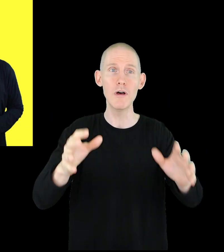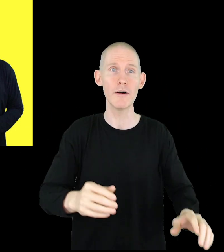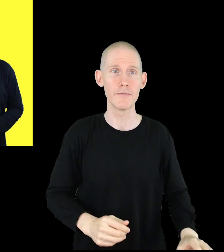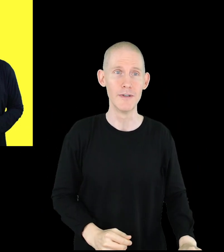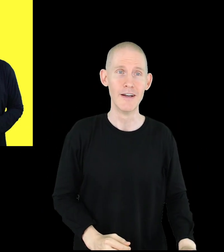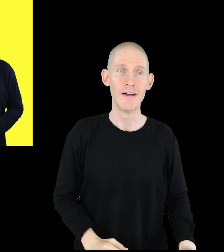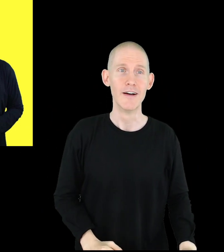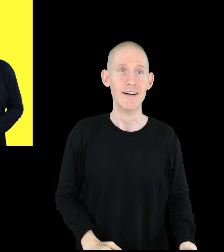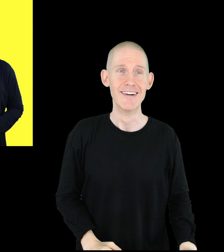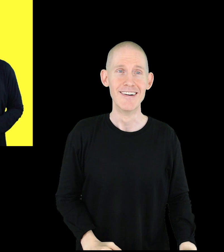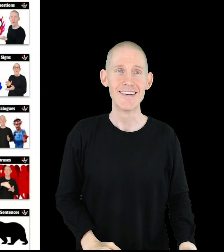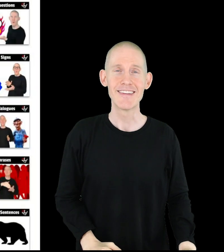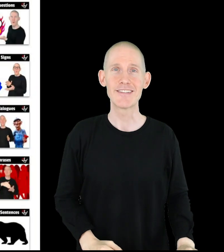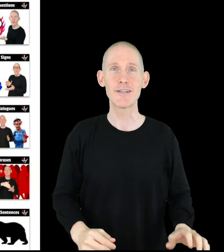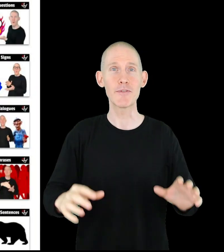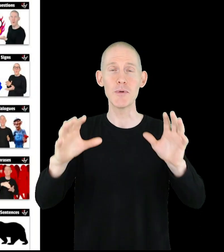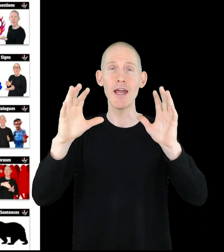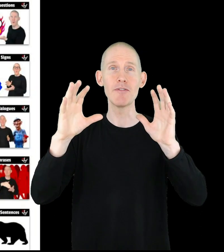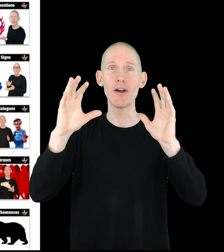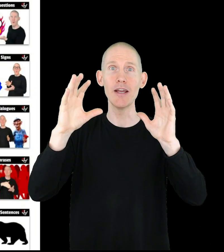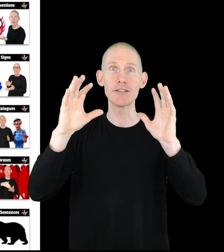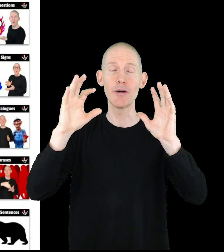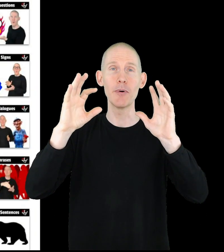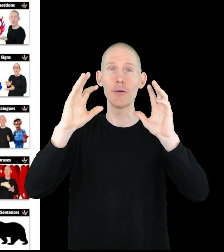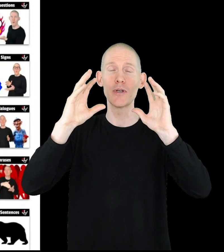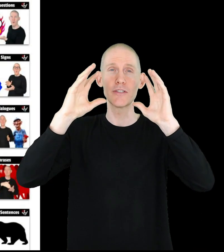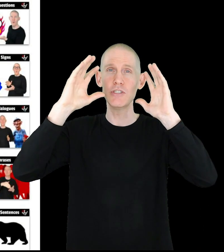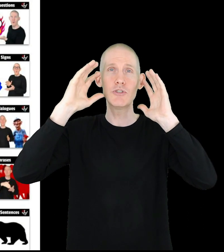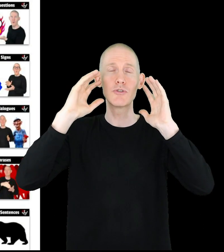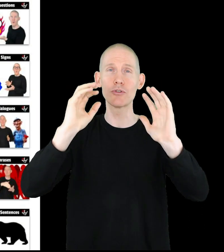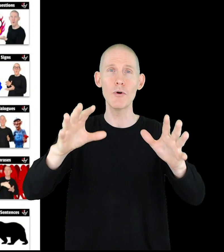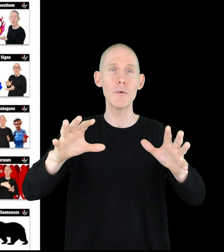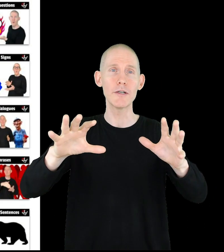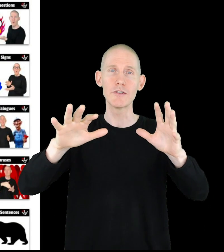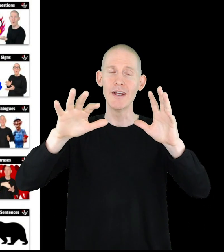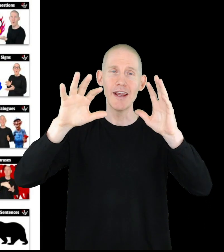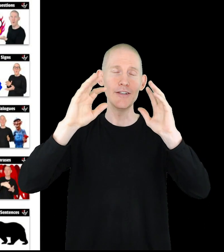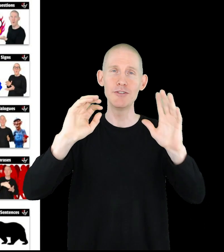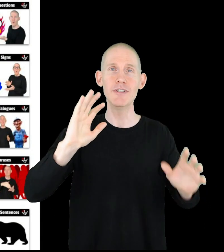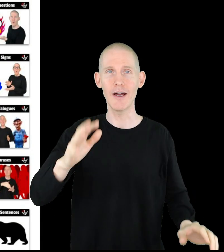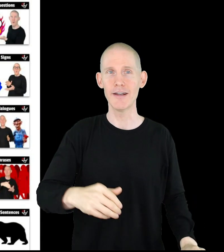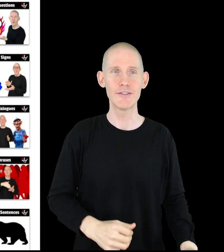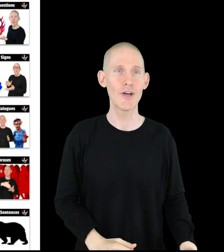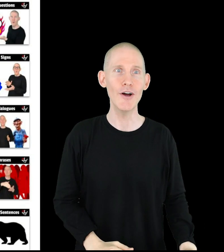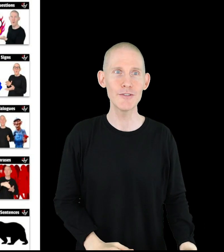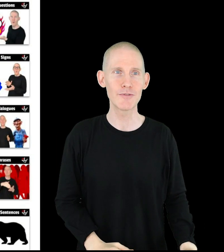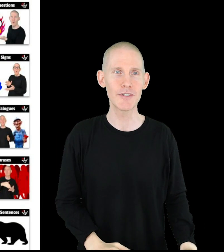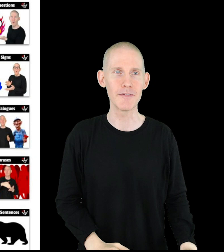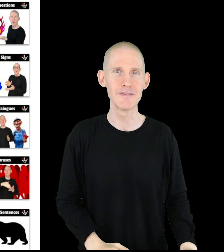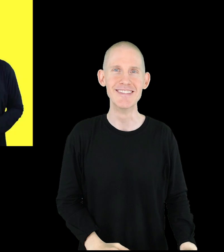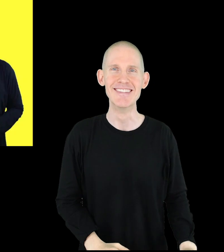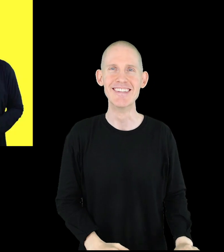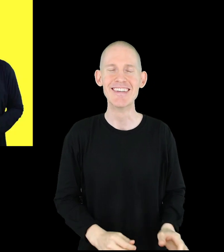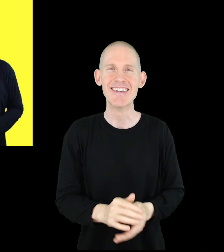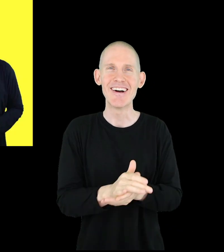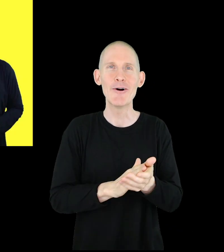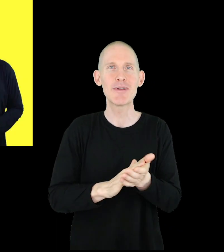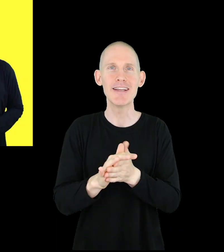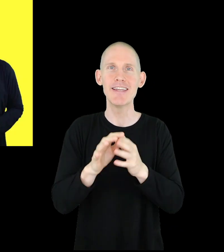love the stuff that we have in our ASL bundle, because it's just so much, and yeah, tons of stuff. Okay, take